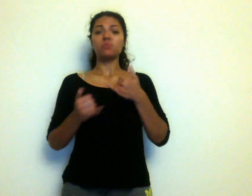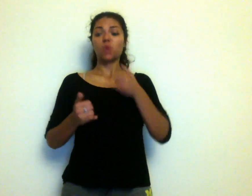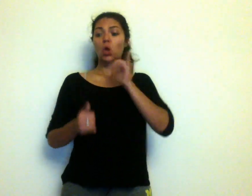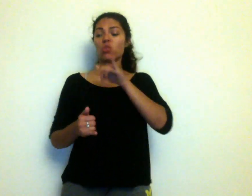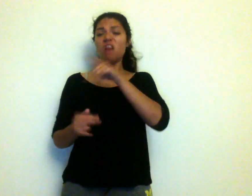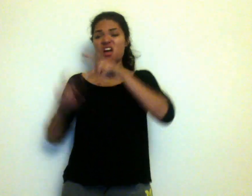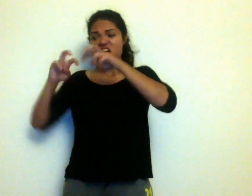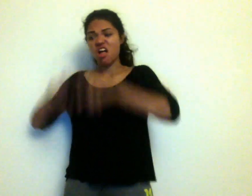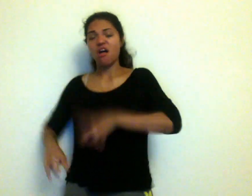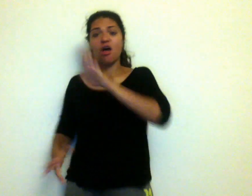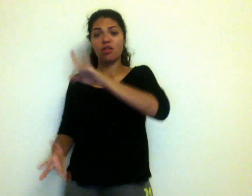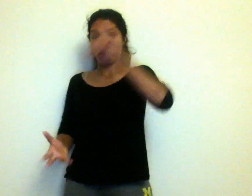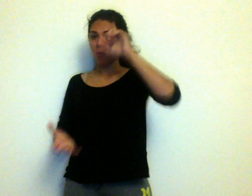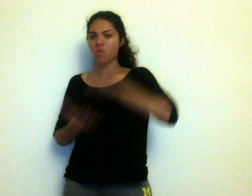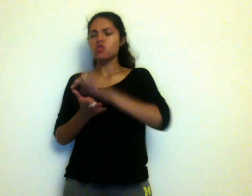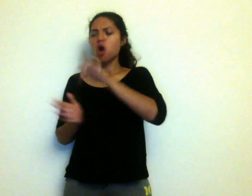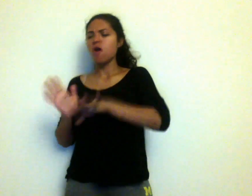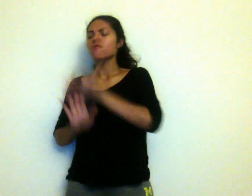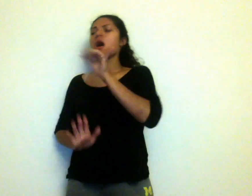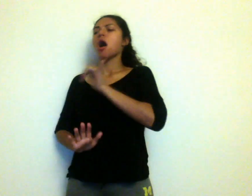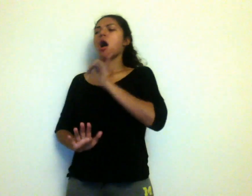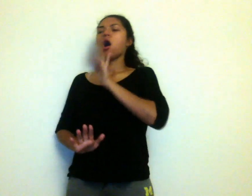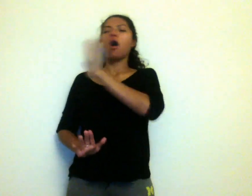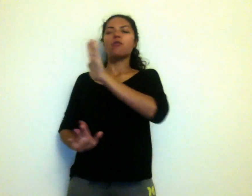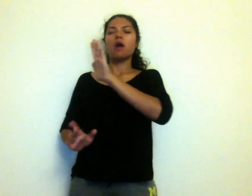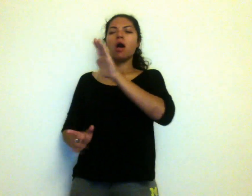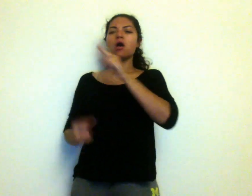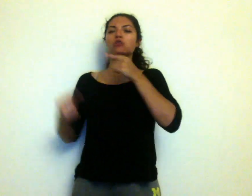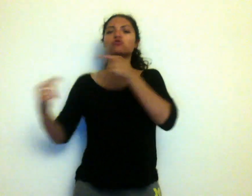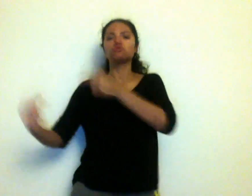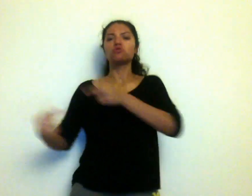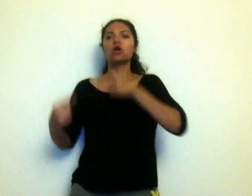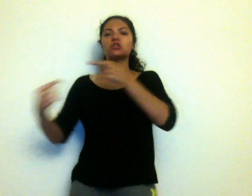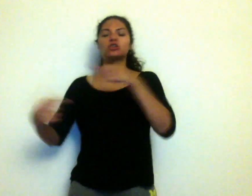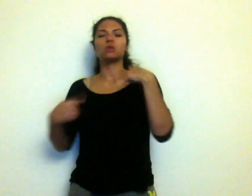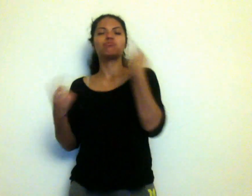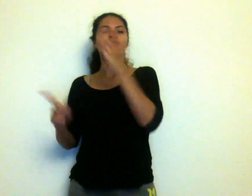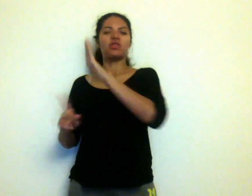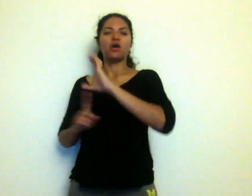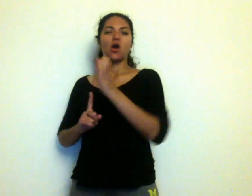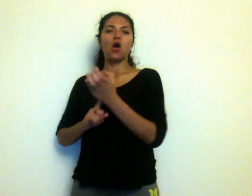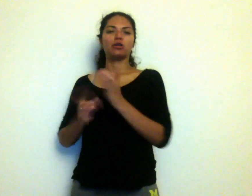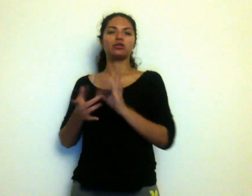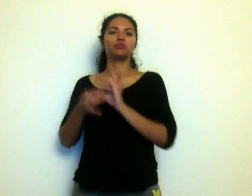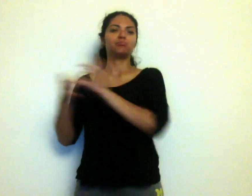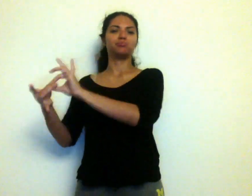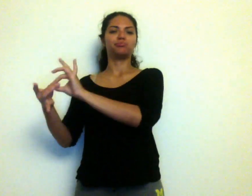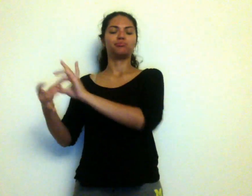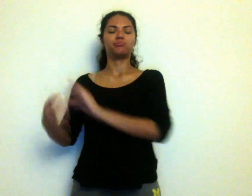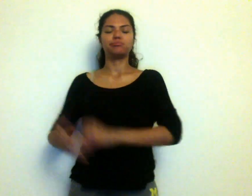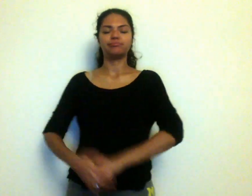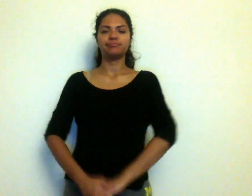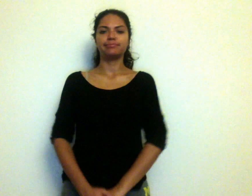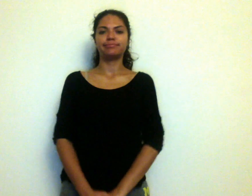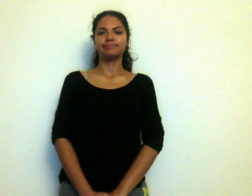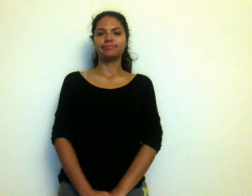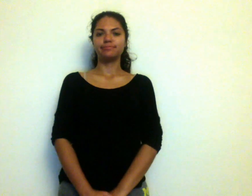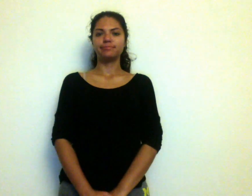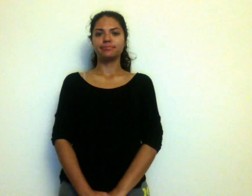I would like to try and bring this all to a conclusion by giving you some principles in which you and I as